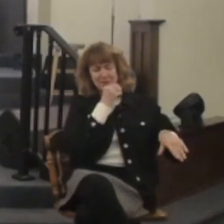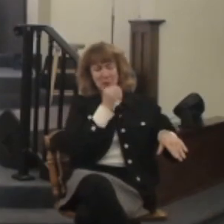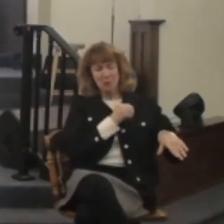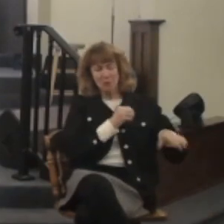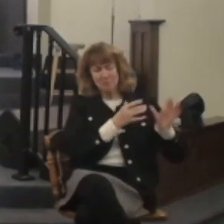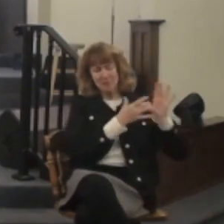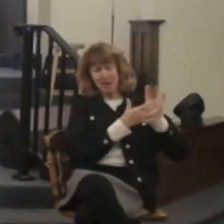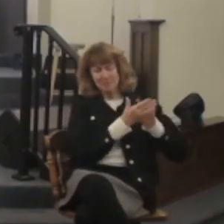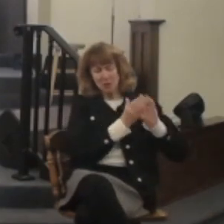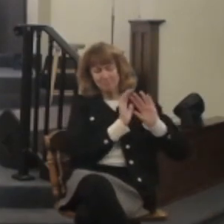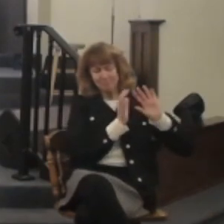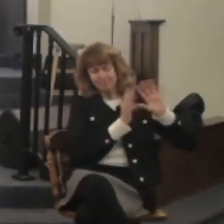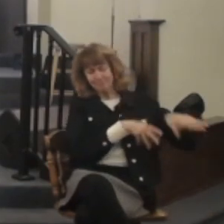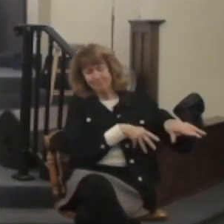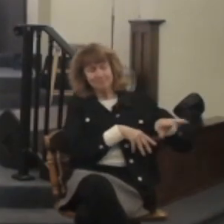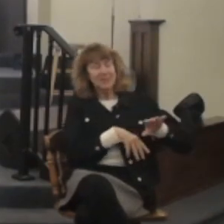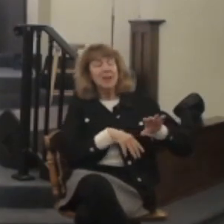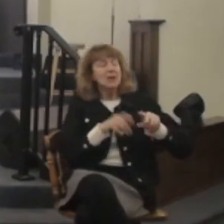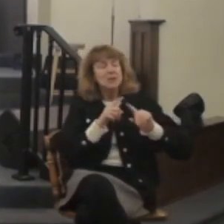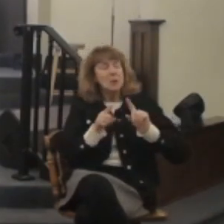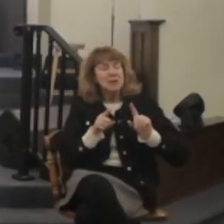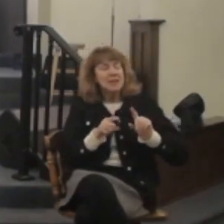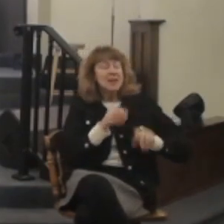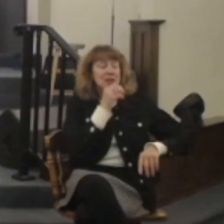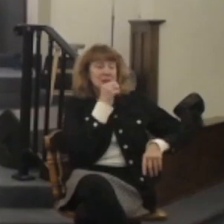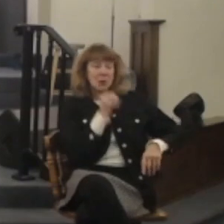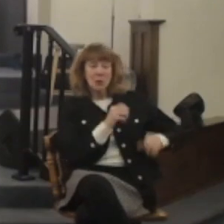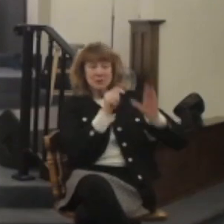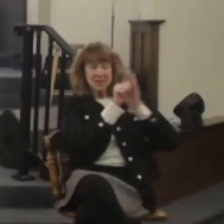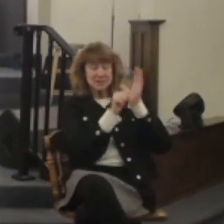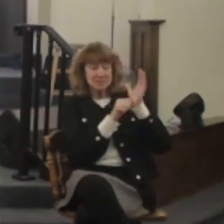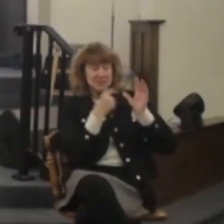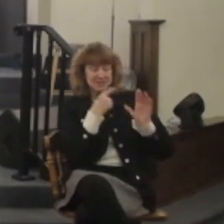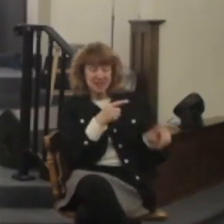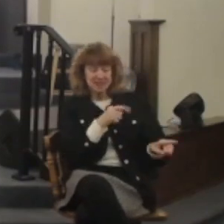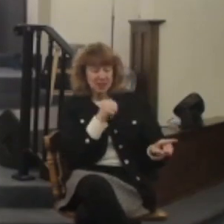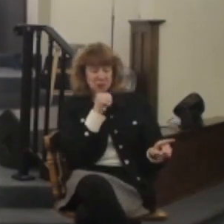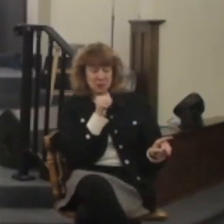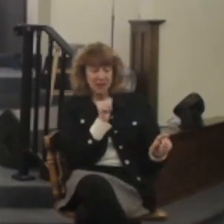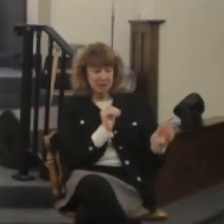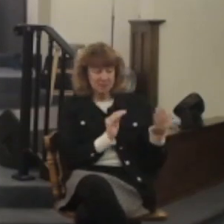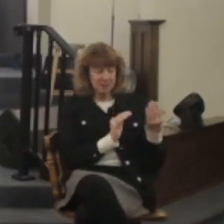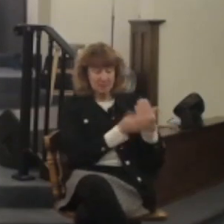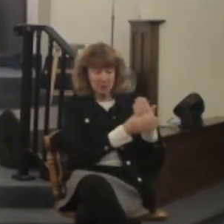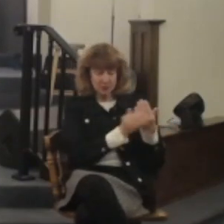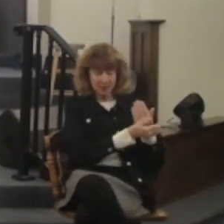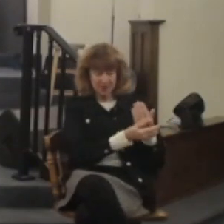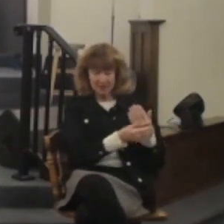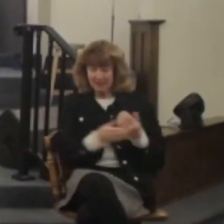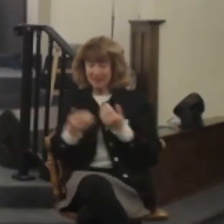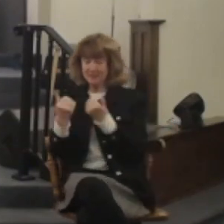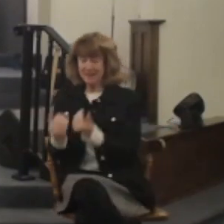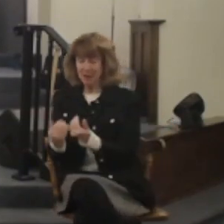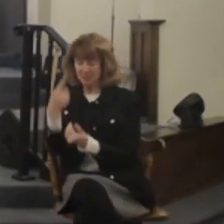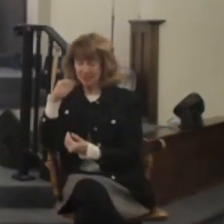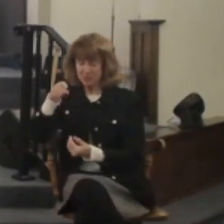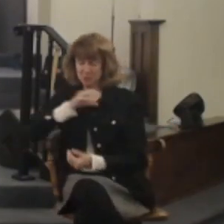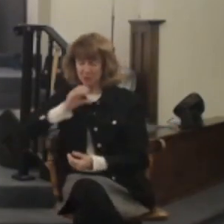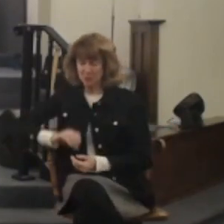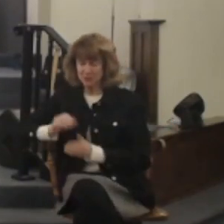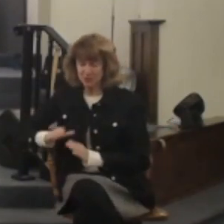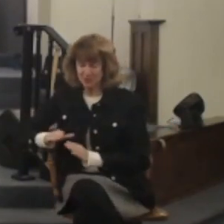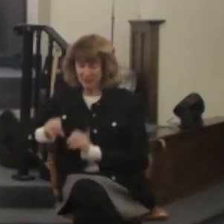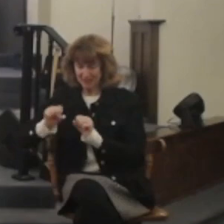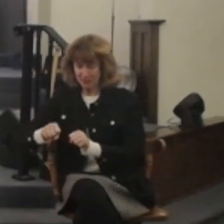believe. I mean, the Old Testament said don't commit adultery. Are you telling me now because you're a Christian you can